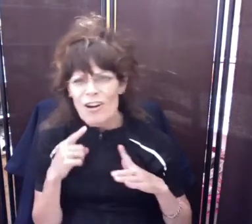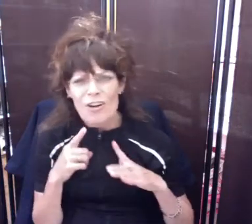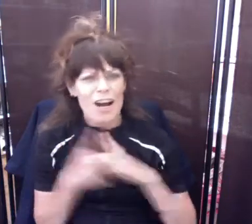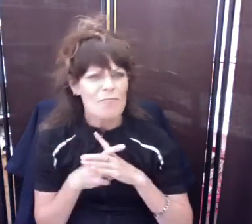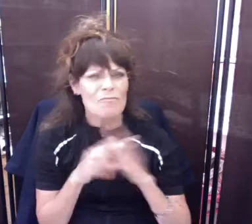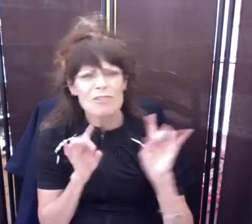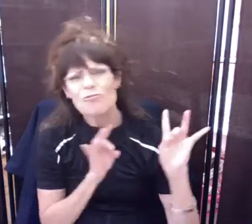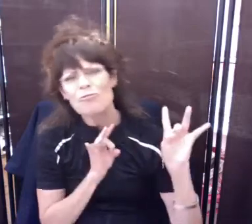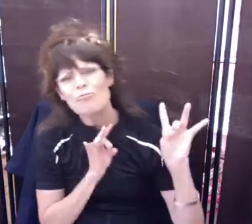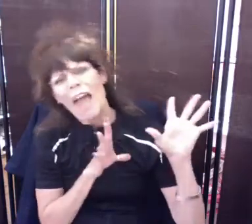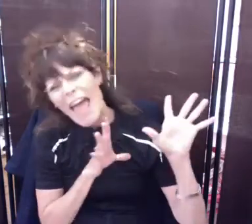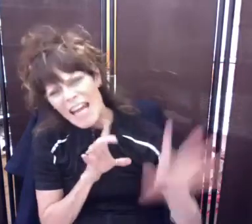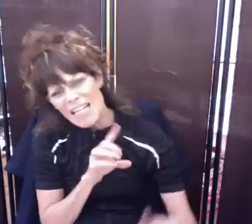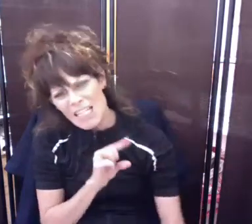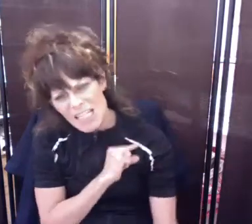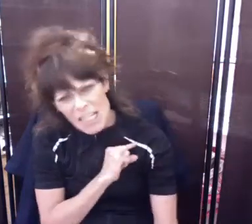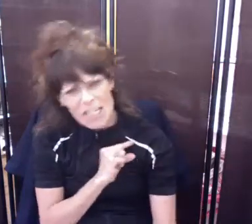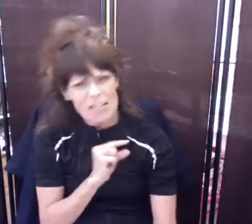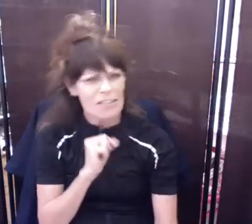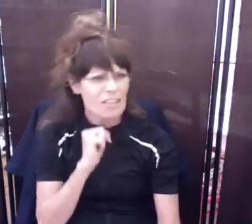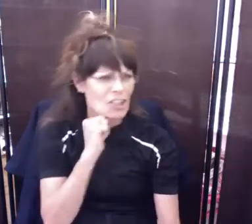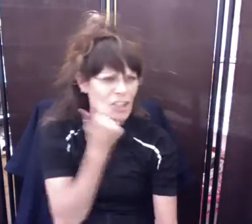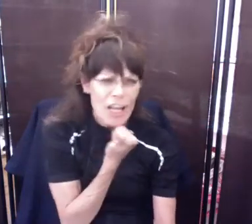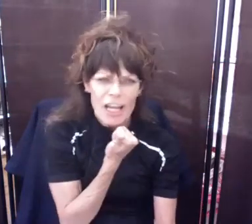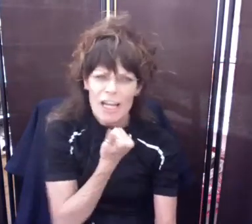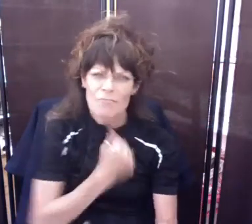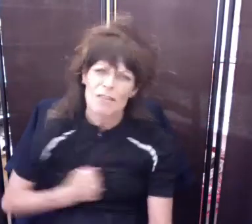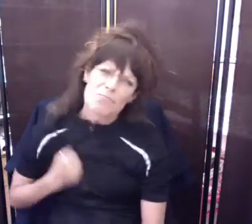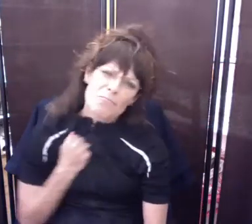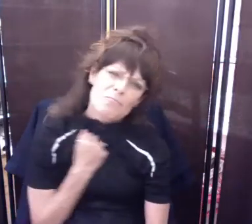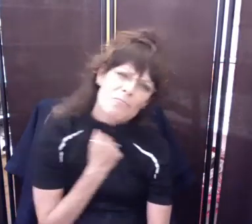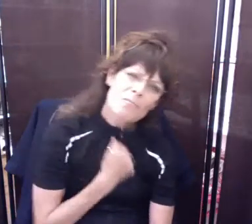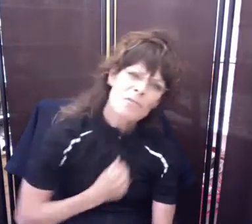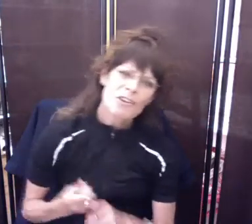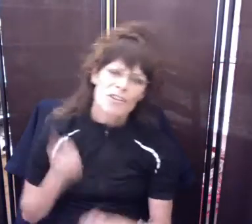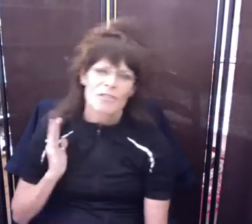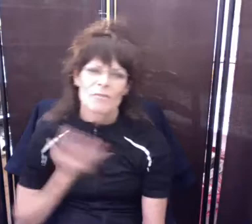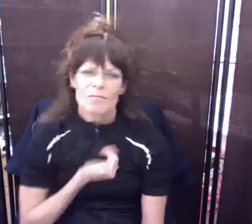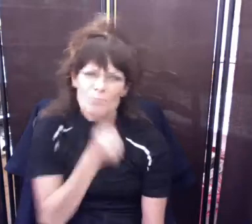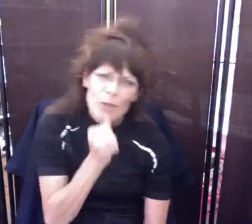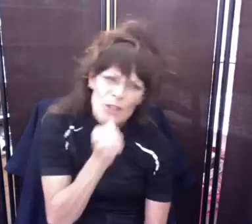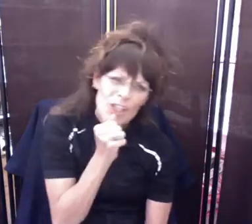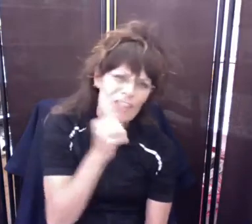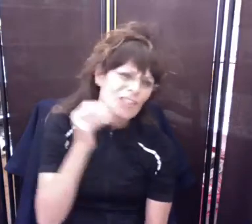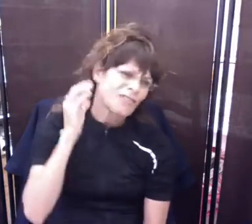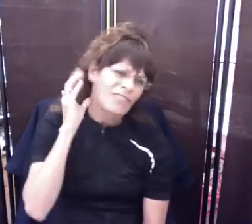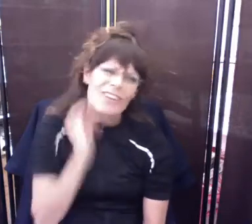of guilt and shame and remorse from the crap that we've done because we know it's wrong and we're being driven into this behavior